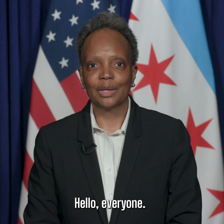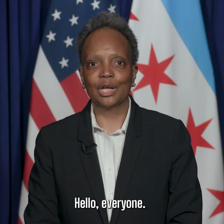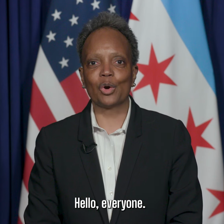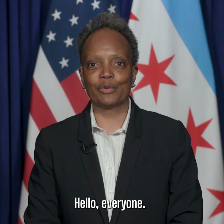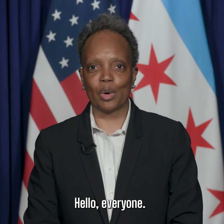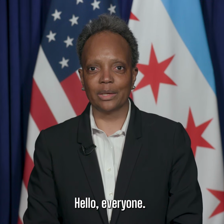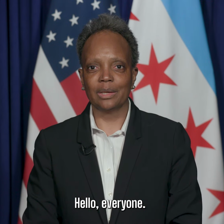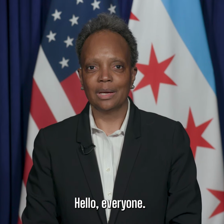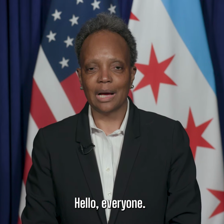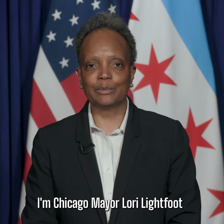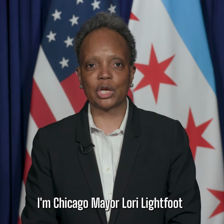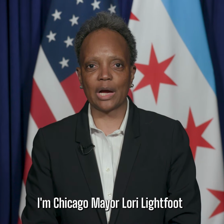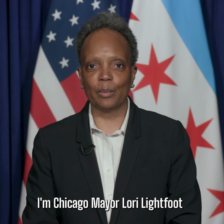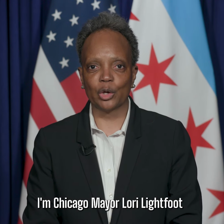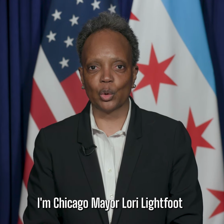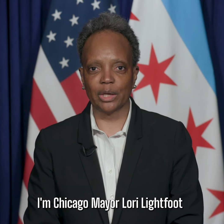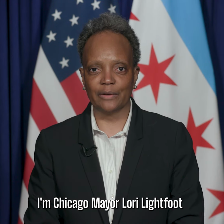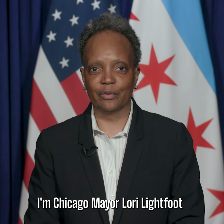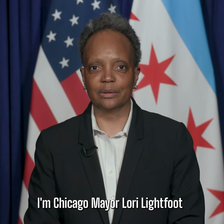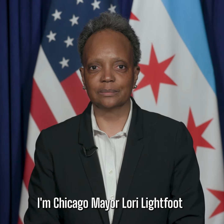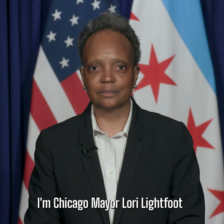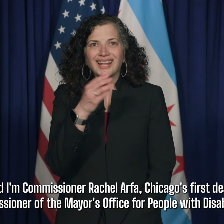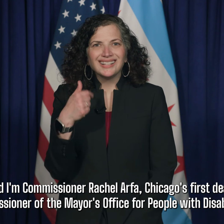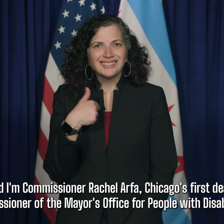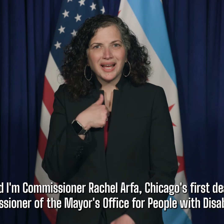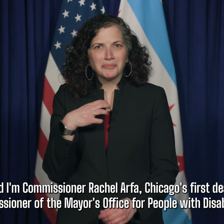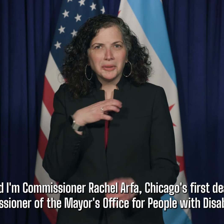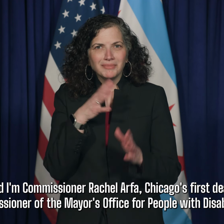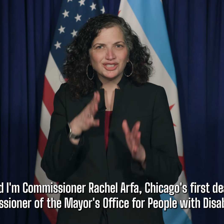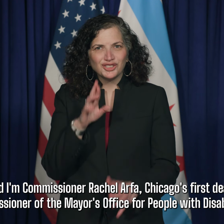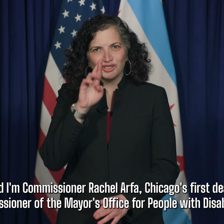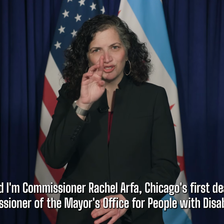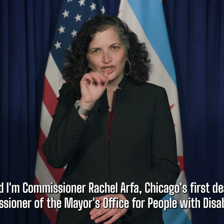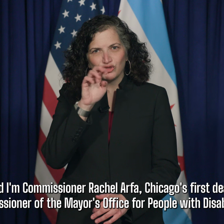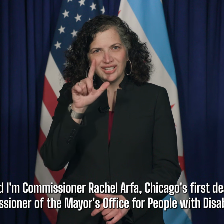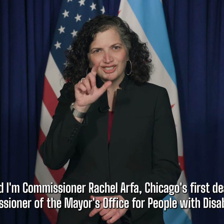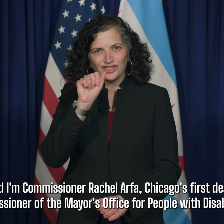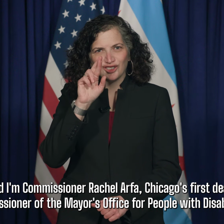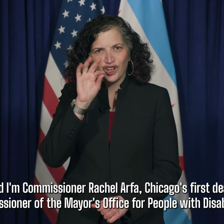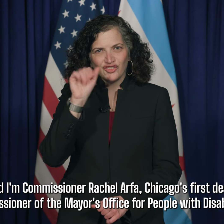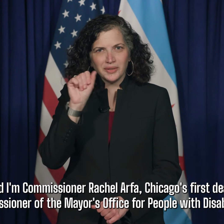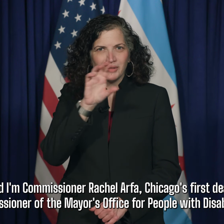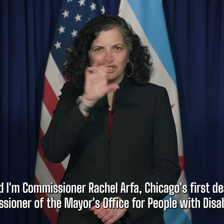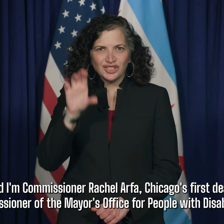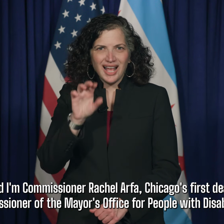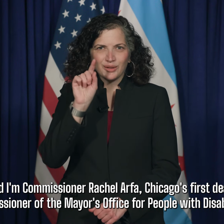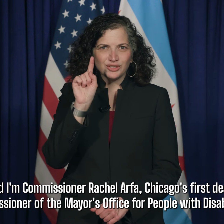Hello, everyone. I'm Chicago Mayor Lori Lightfoot. And I'm Commissioner Rachel Arfa, Chicago's